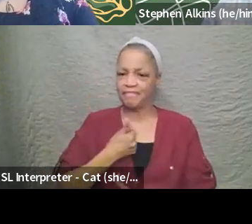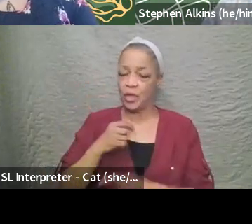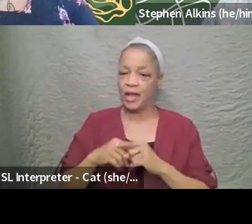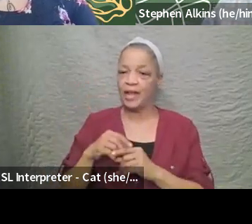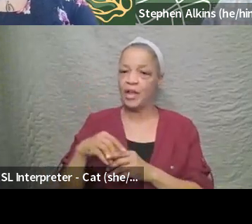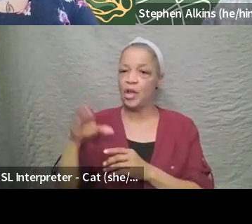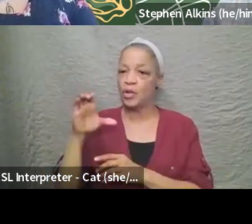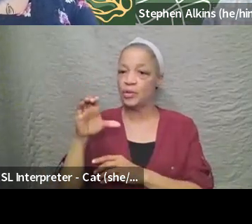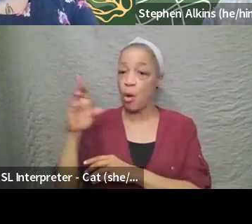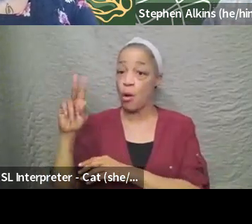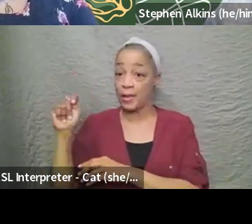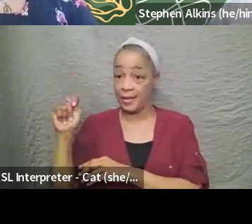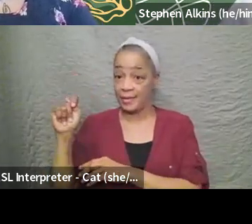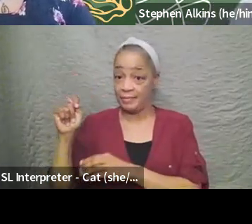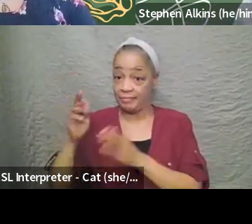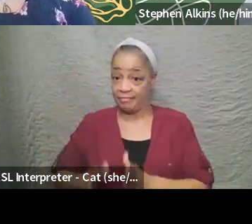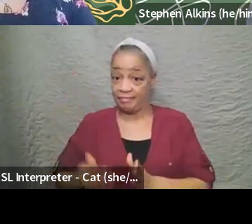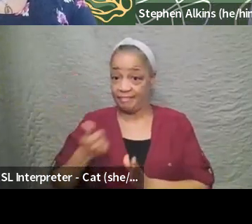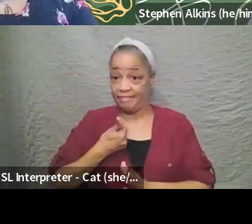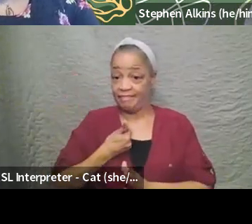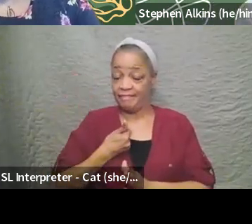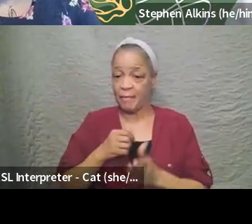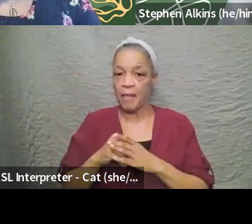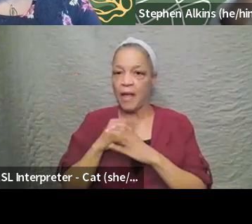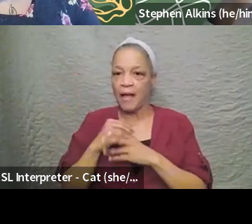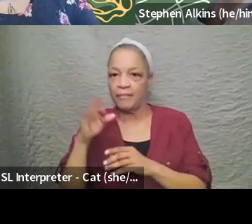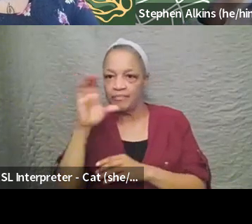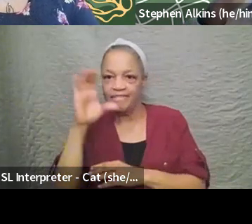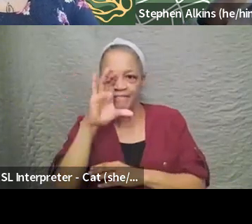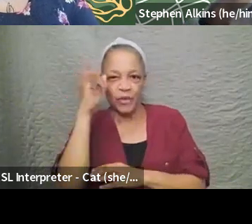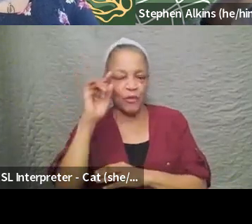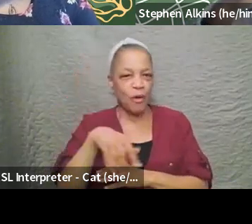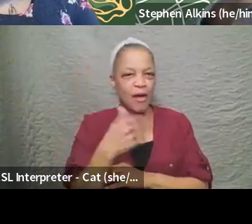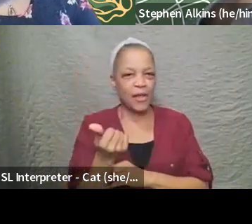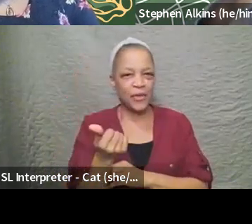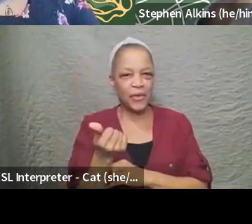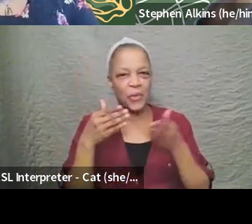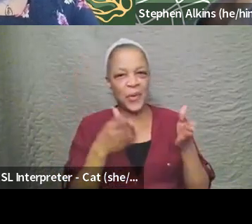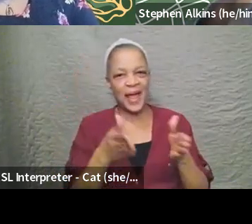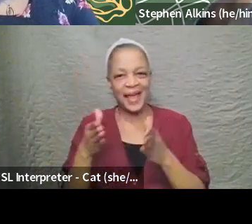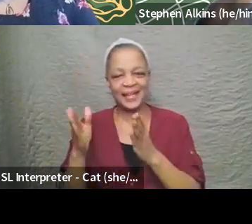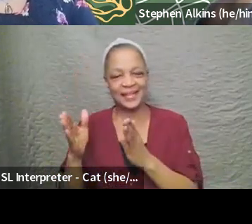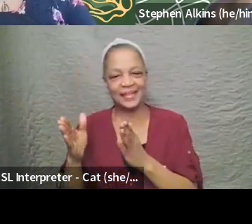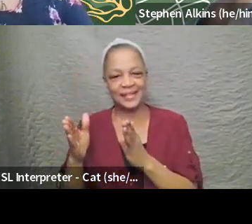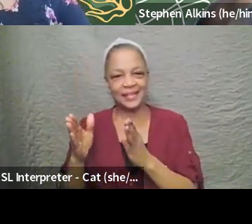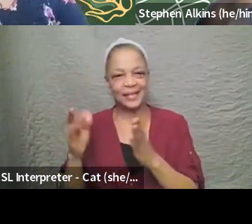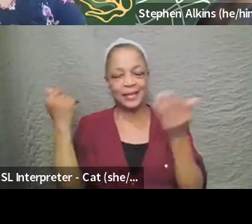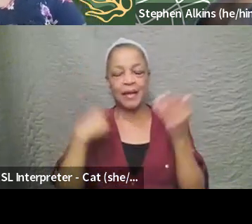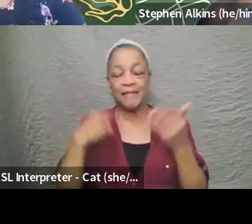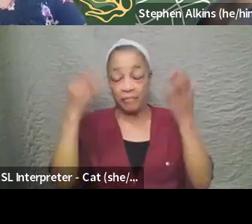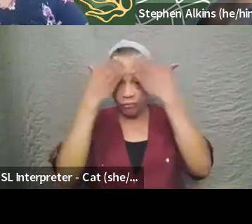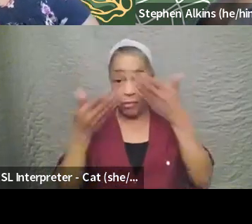race theorist myself, I'm always on the lookout for other ways and open